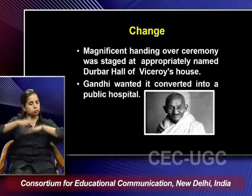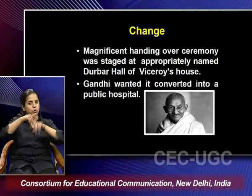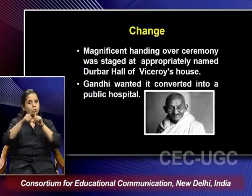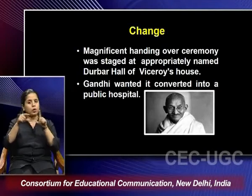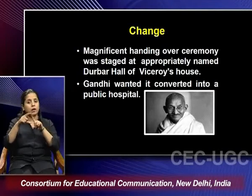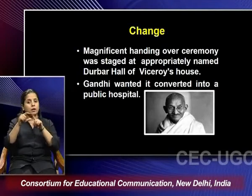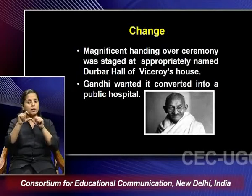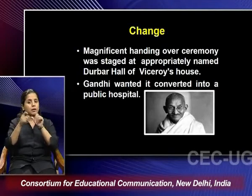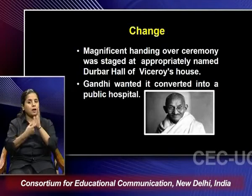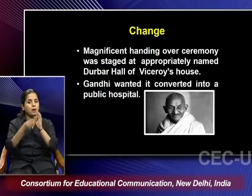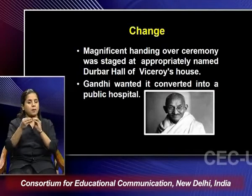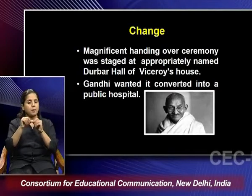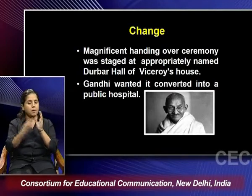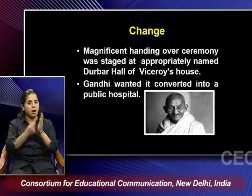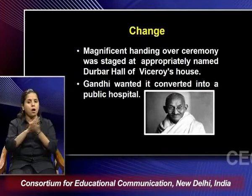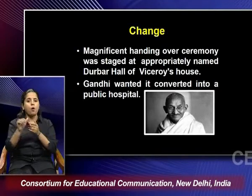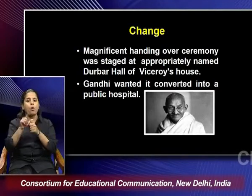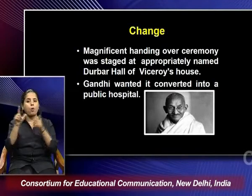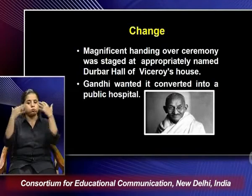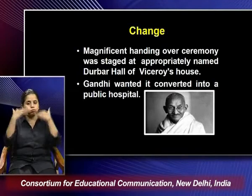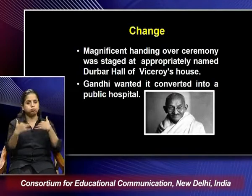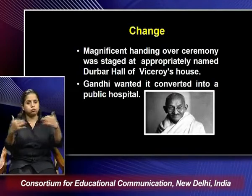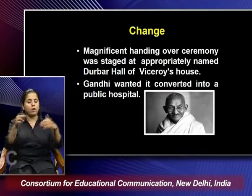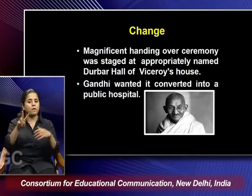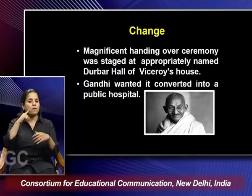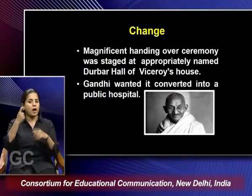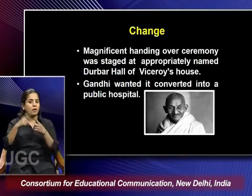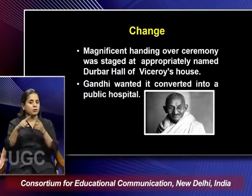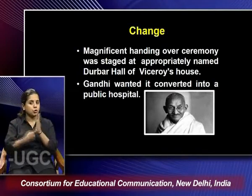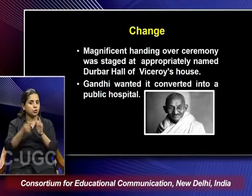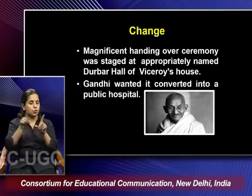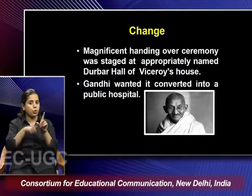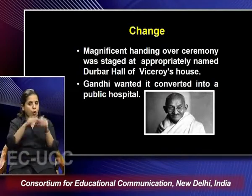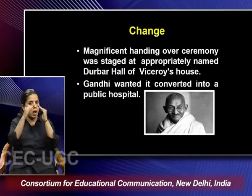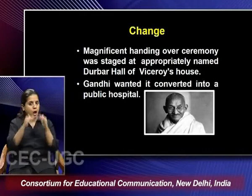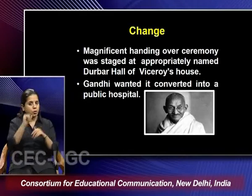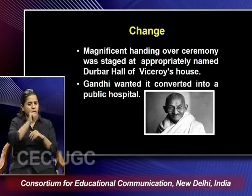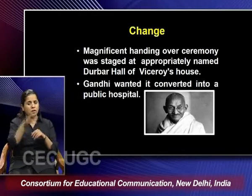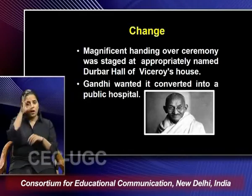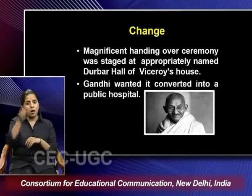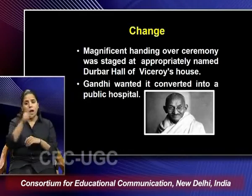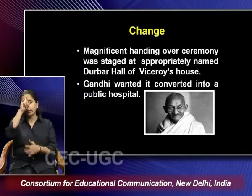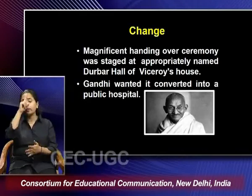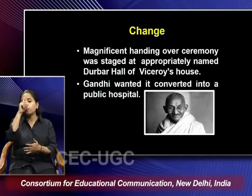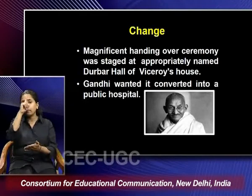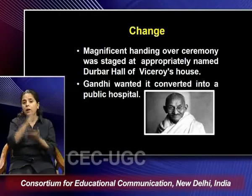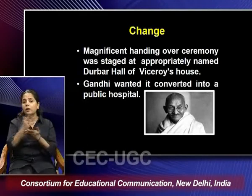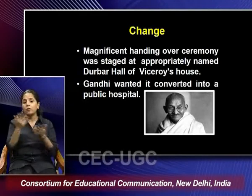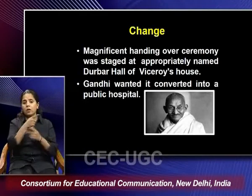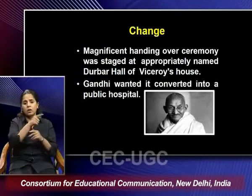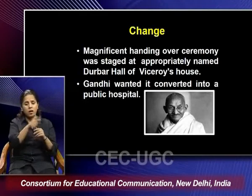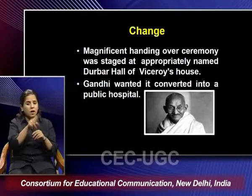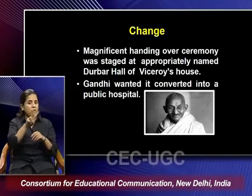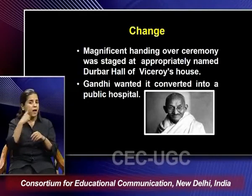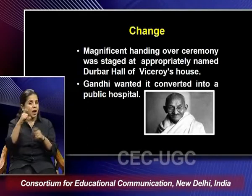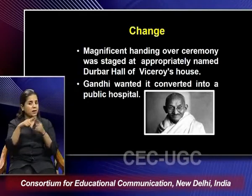Darbar Hall of the Viceroy's house, and Gandhi believed that this Viceroy's house should be converted into